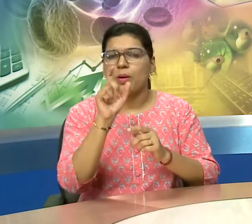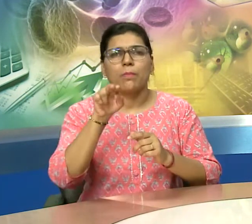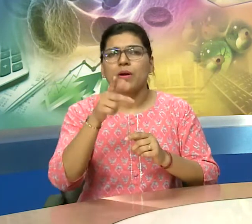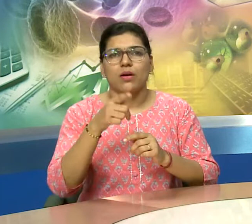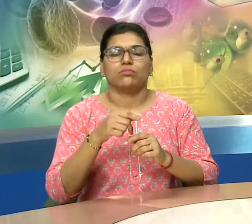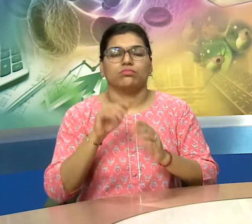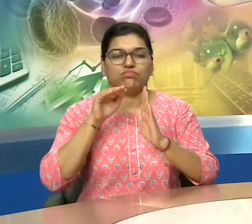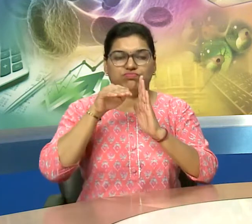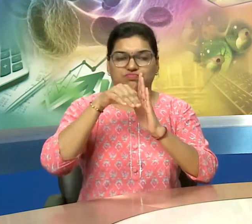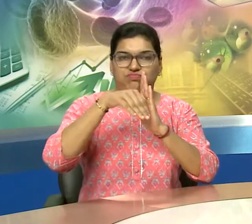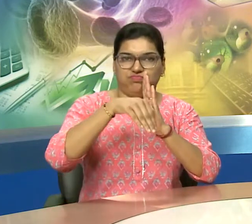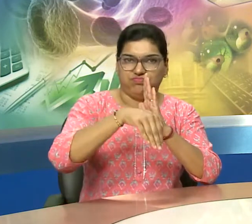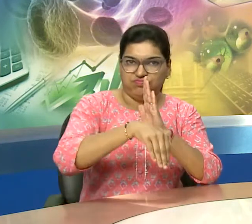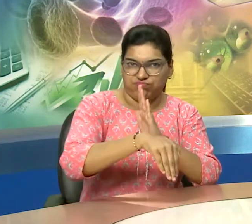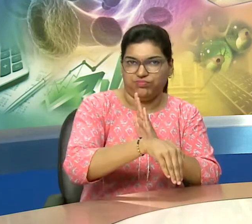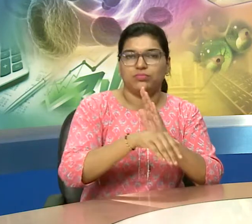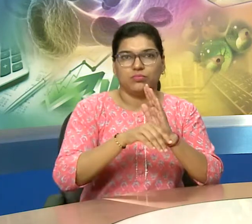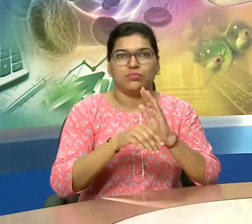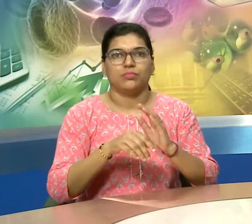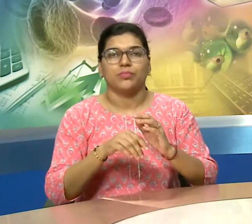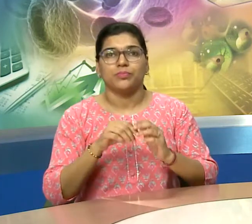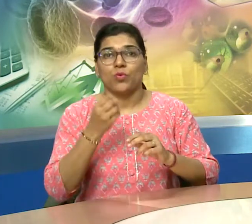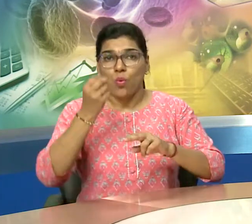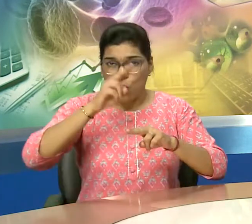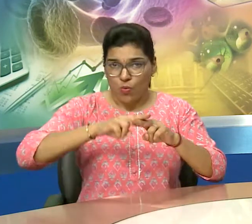Degradation. The meaning of degradation is going down.